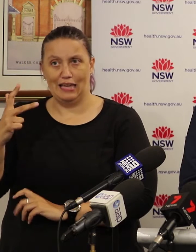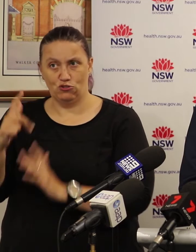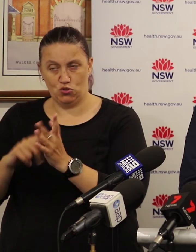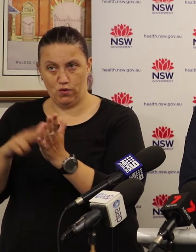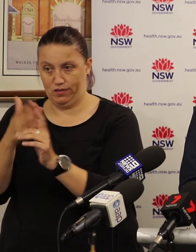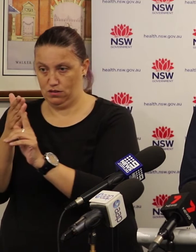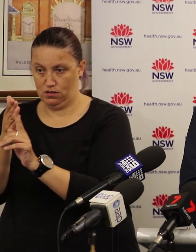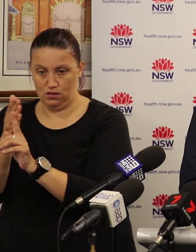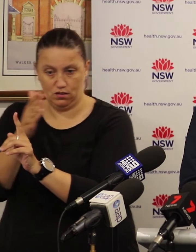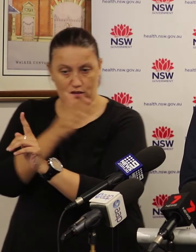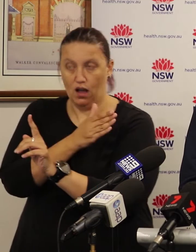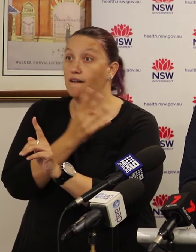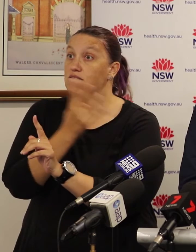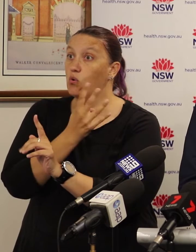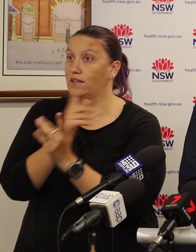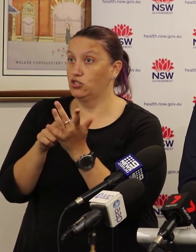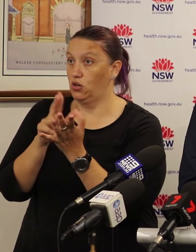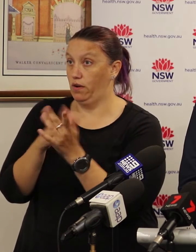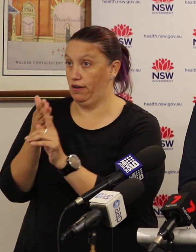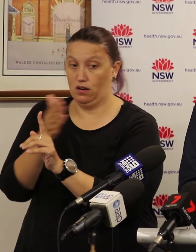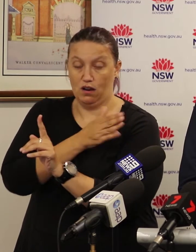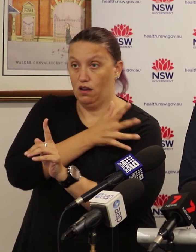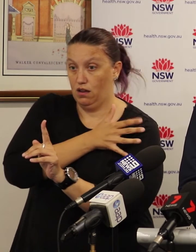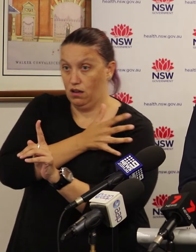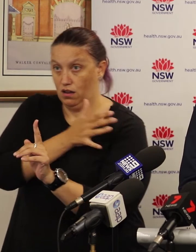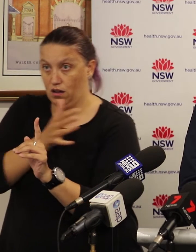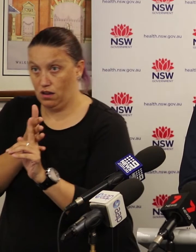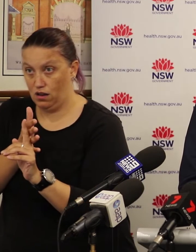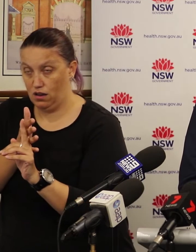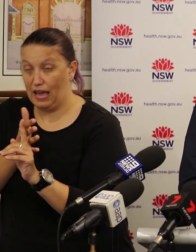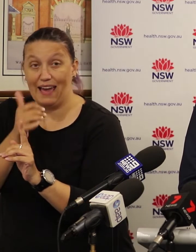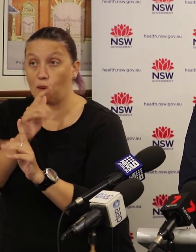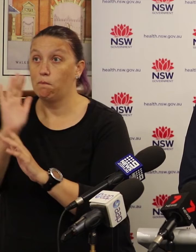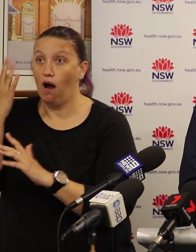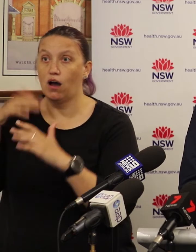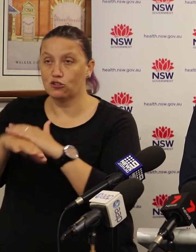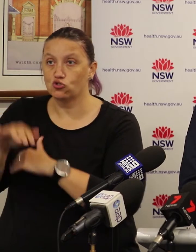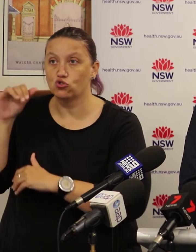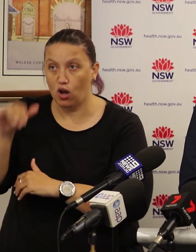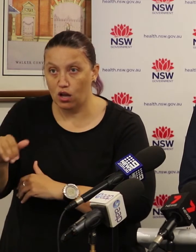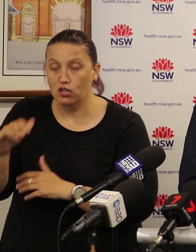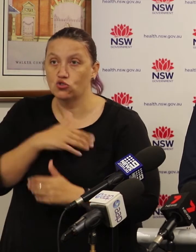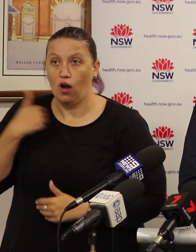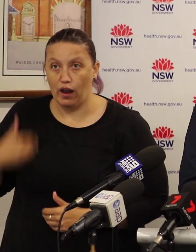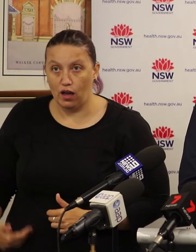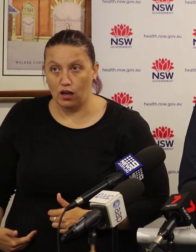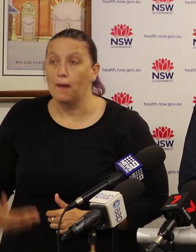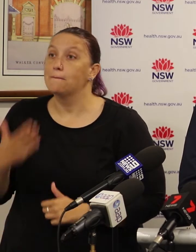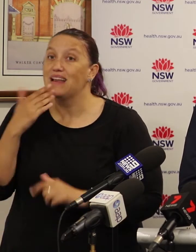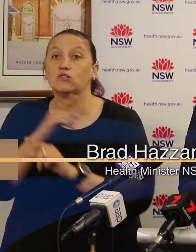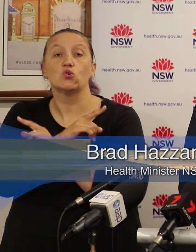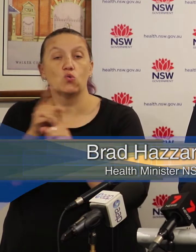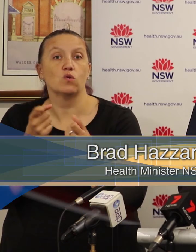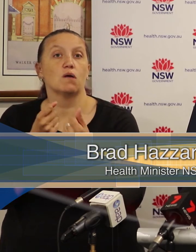those parents, and I stress ask those parents, to do what everybody else has been doing so well in this difficult time, and that is to support